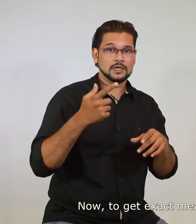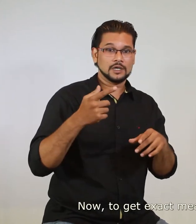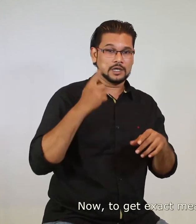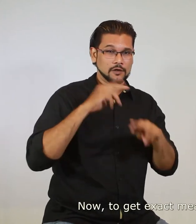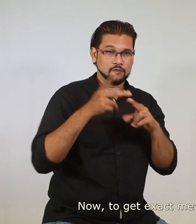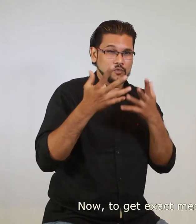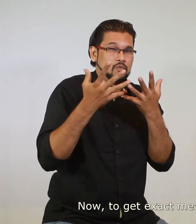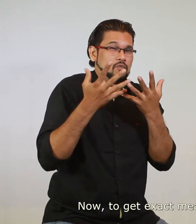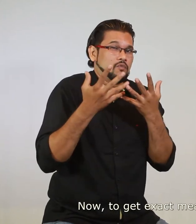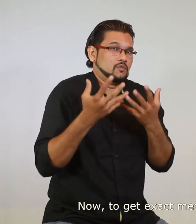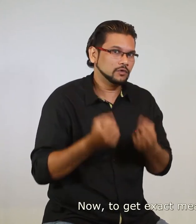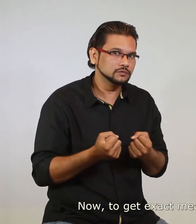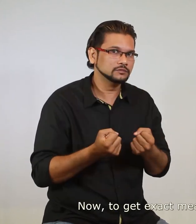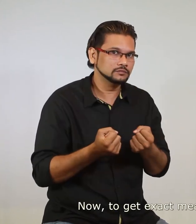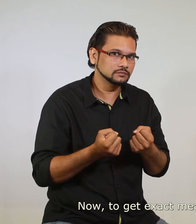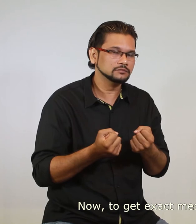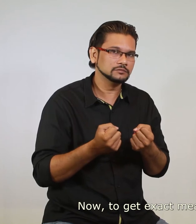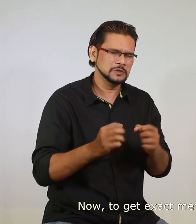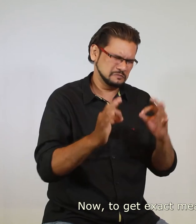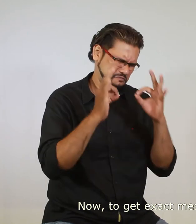Now, to get exact measurements,